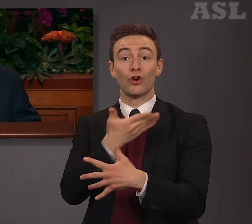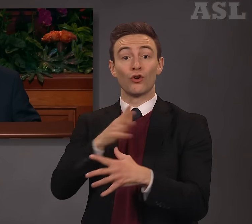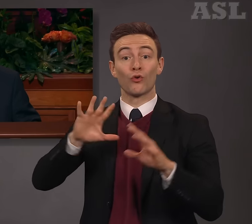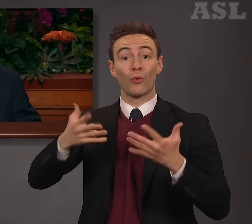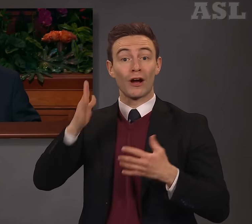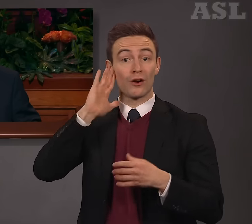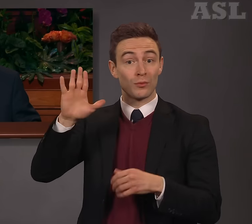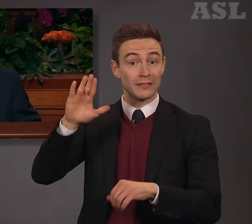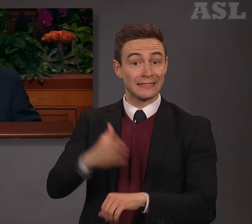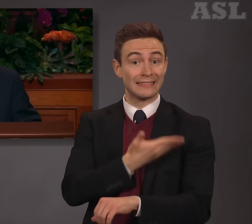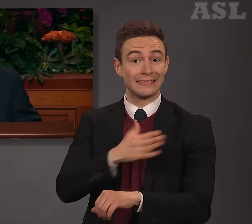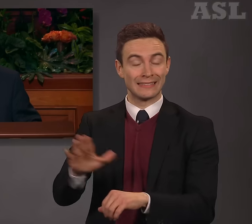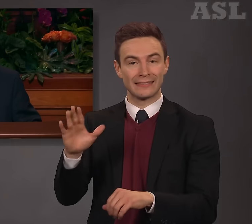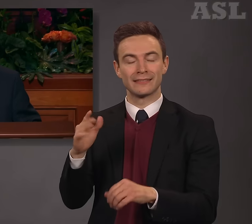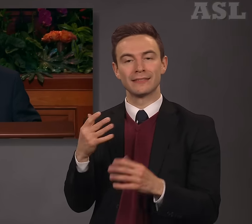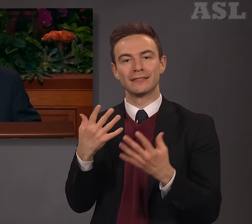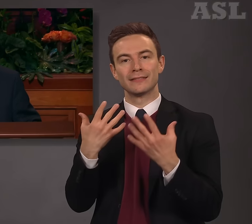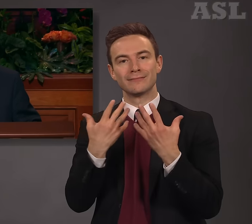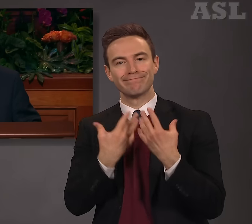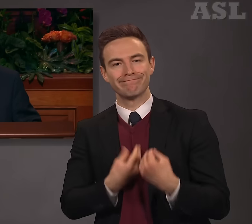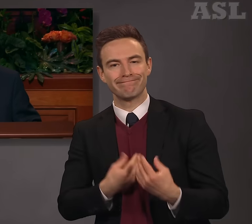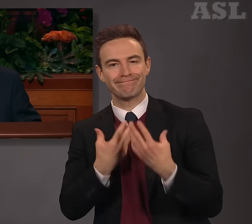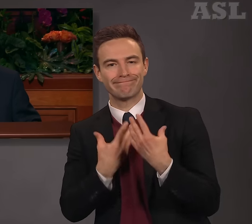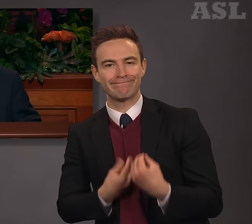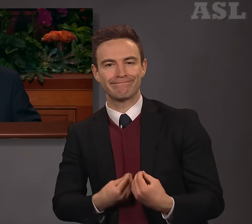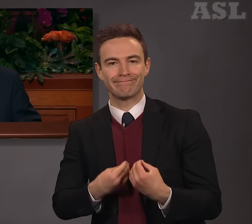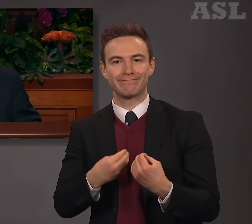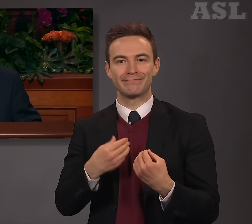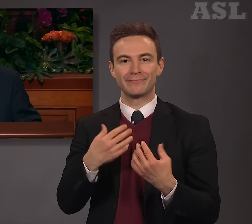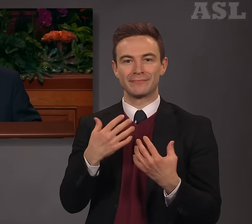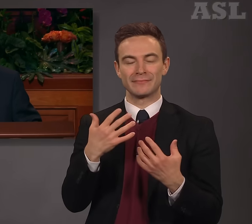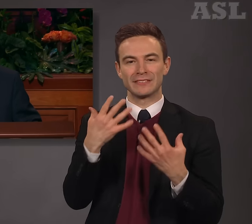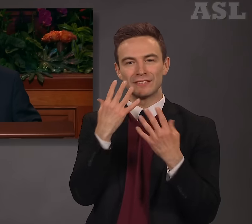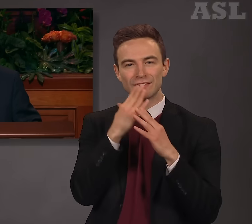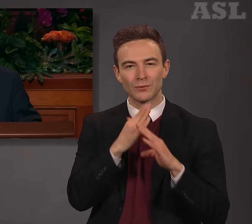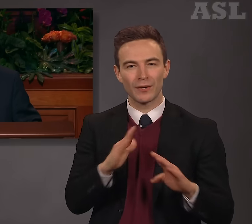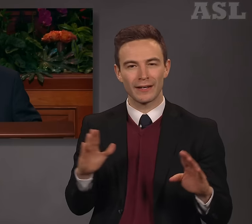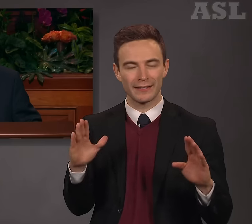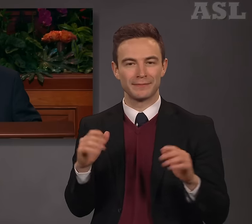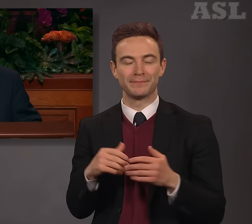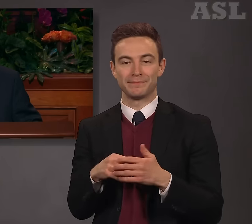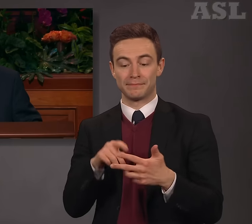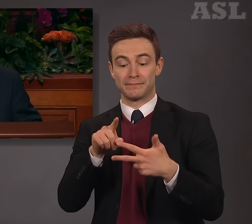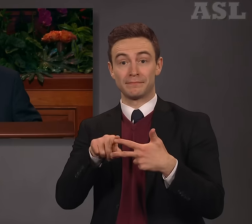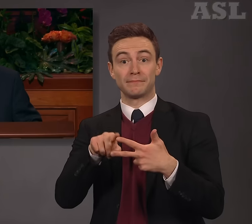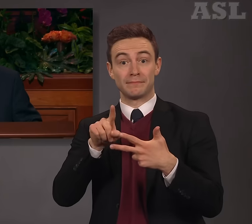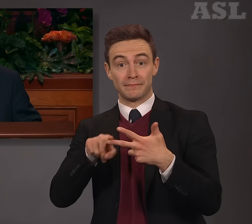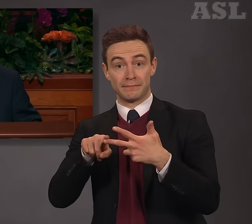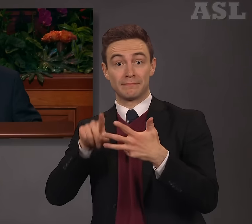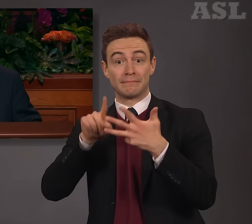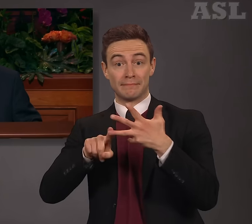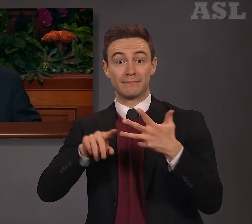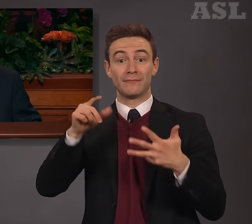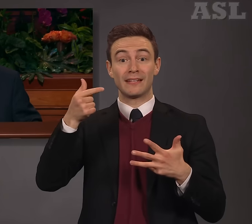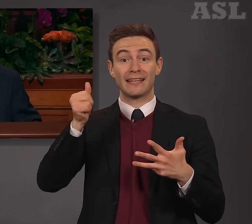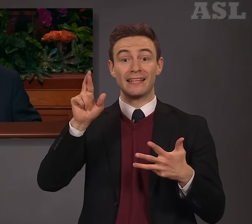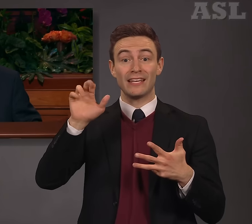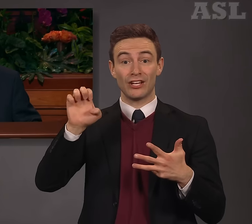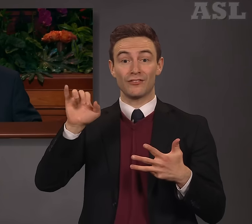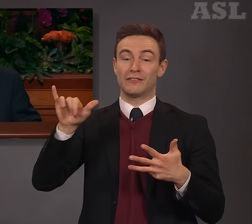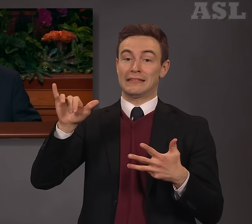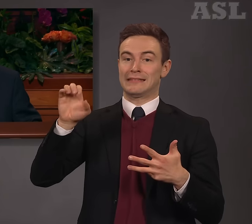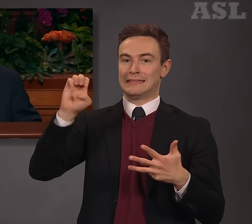Softly and Tenderly, Jesus is Calling. We will then hear from Elder Gary E. Stevenson of the Quorum of the